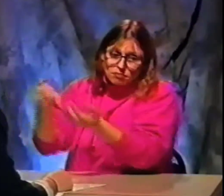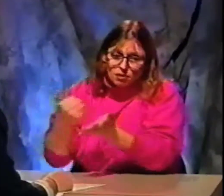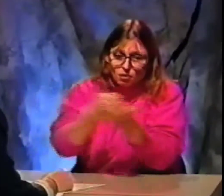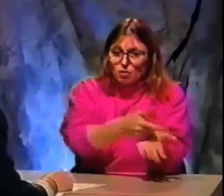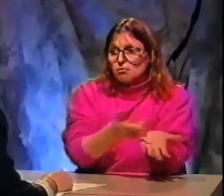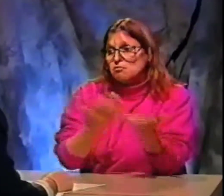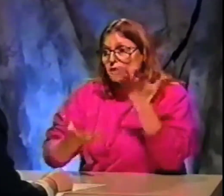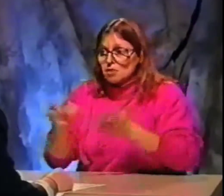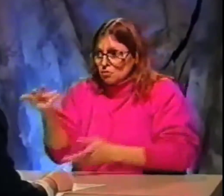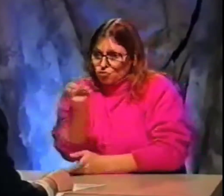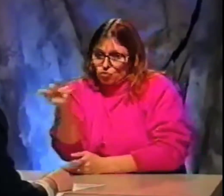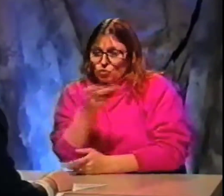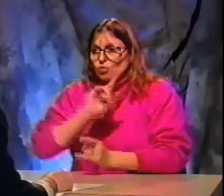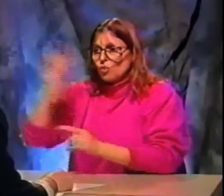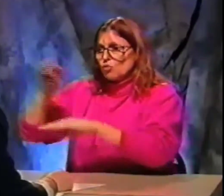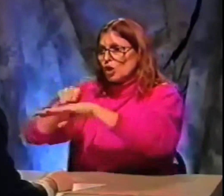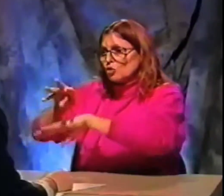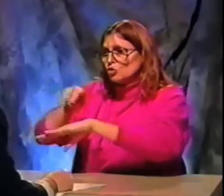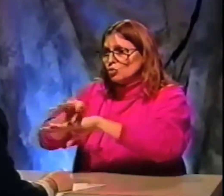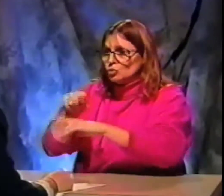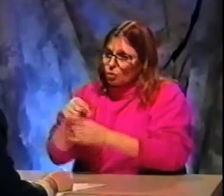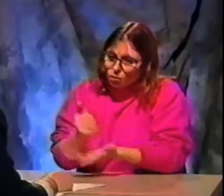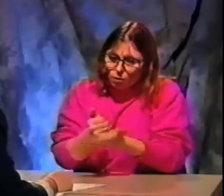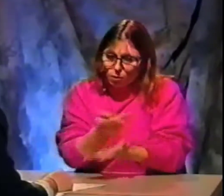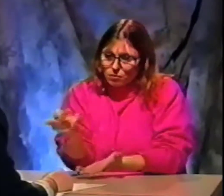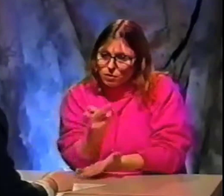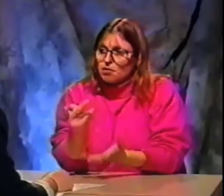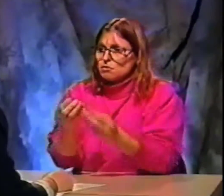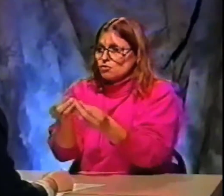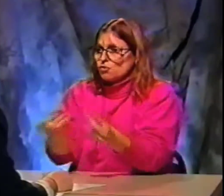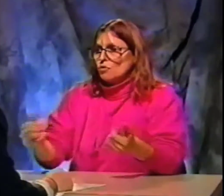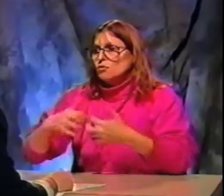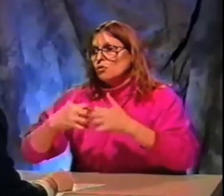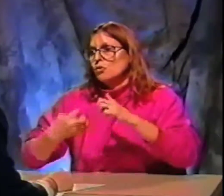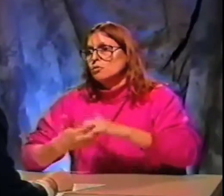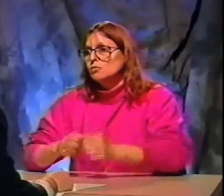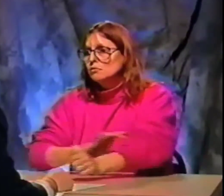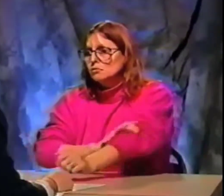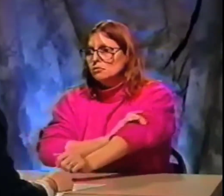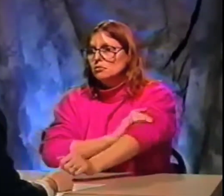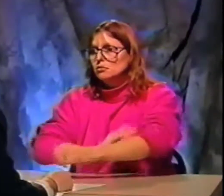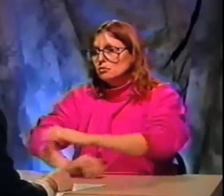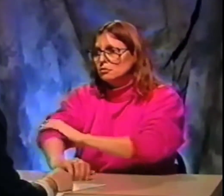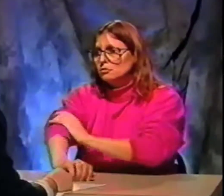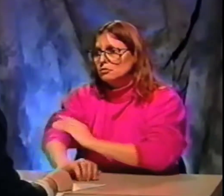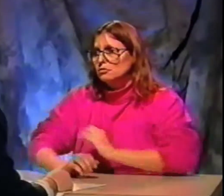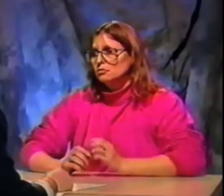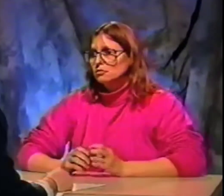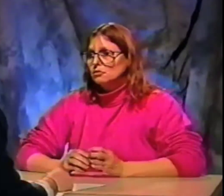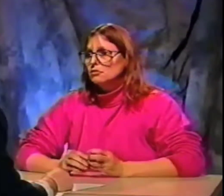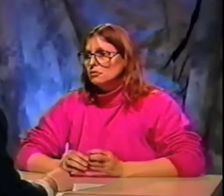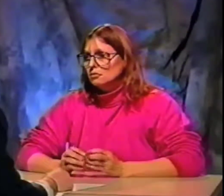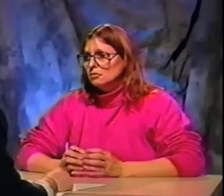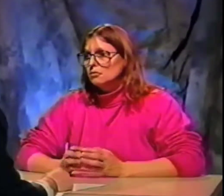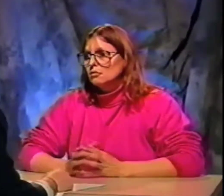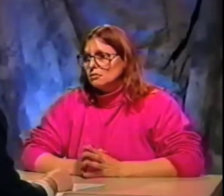Is best thing for them would be to socialize, and that in itself is its own kind of therapy.